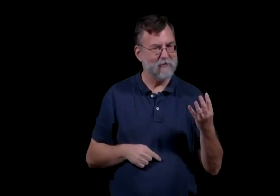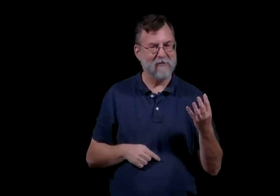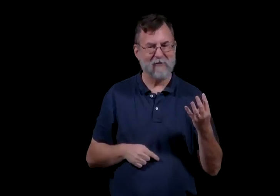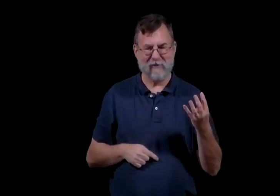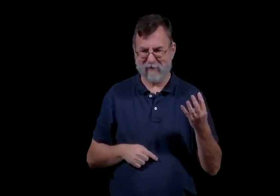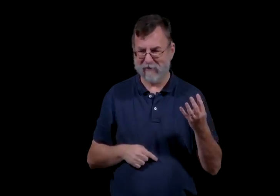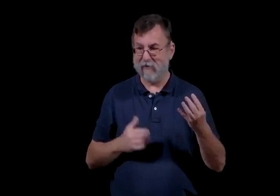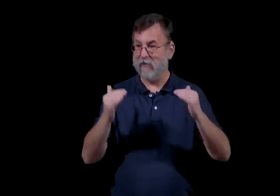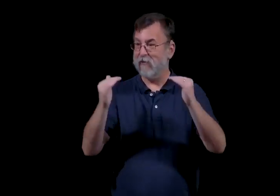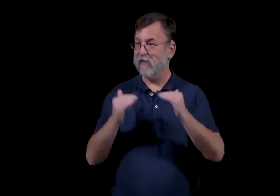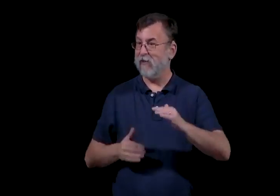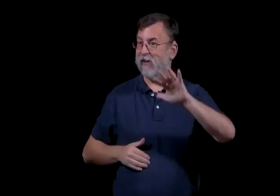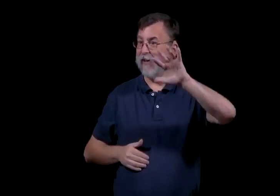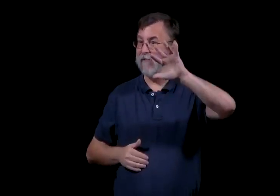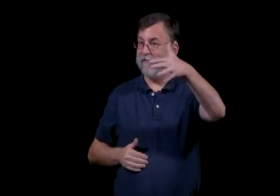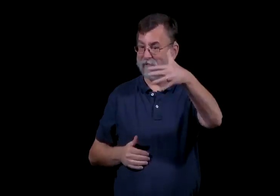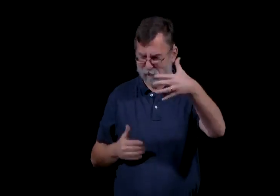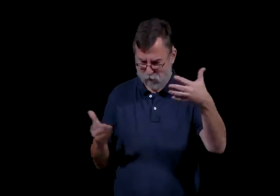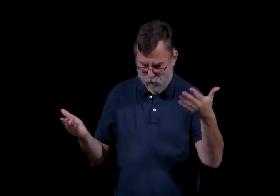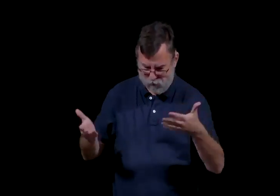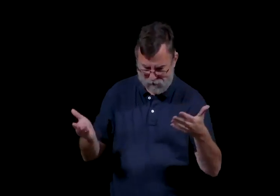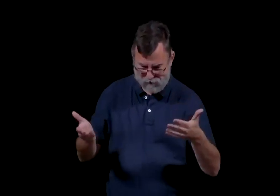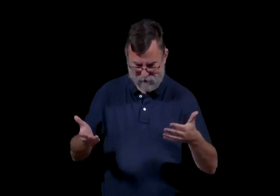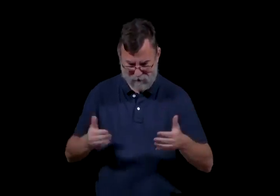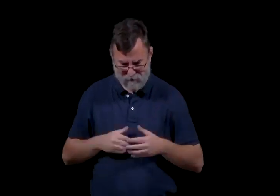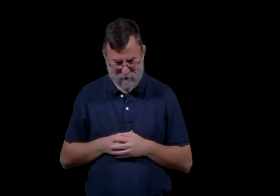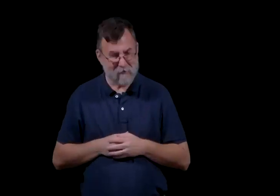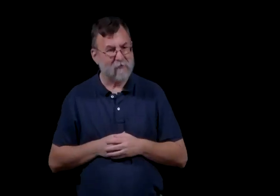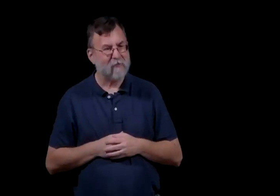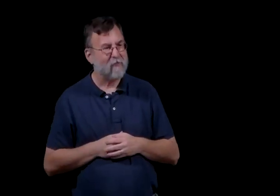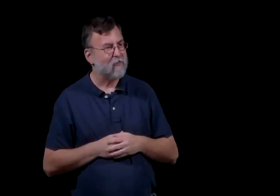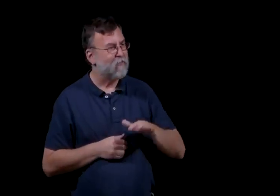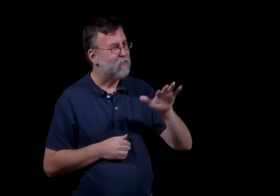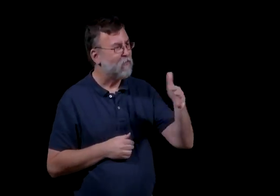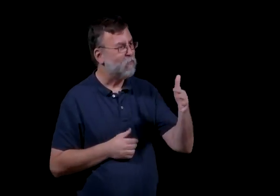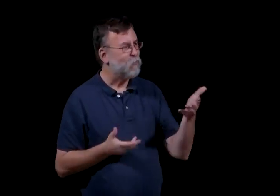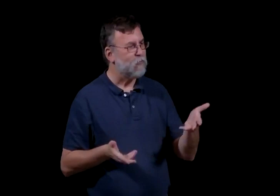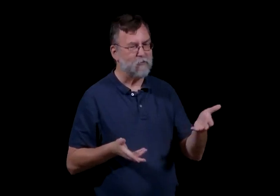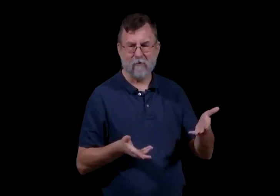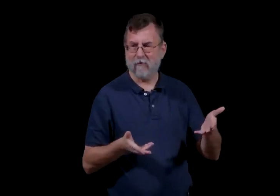If you're thirsty, you've got water to drink. And now our fifth one?